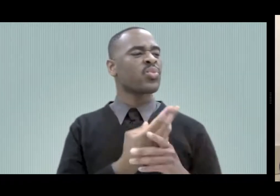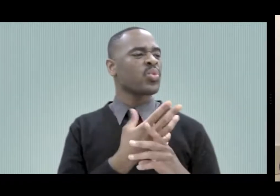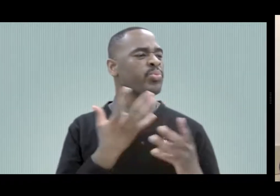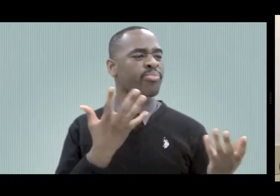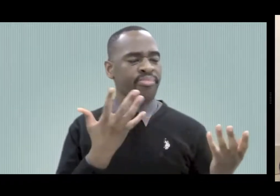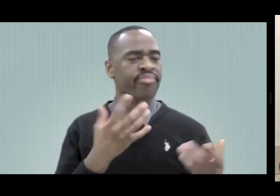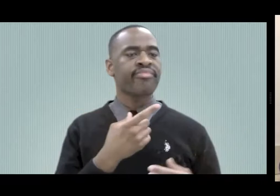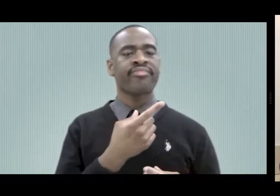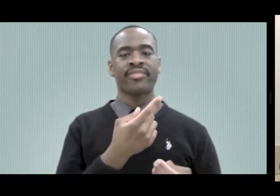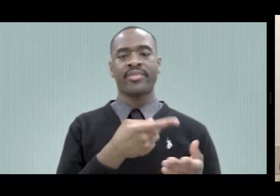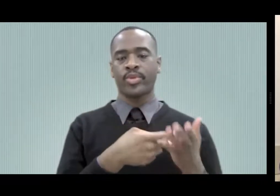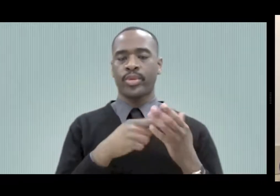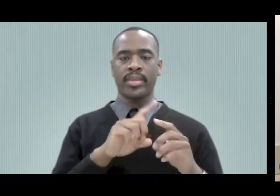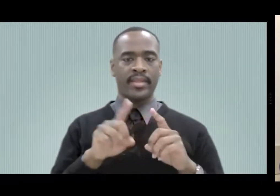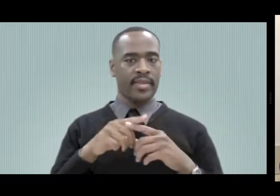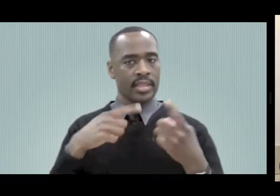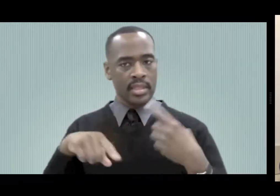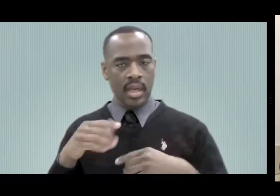So we asked the older